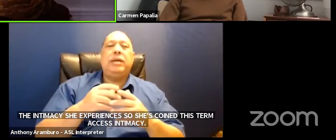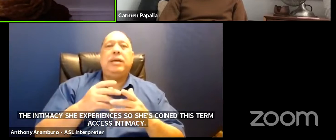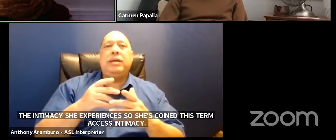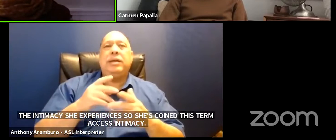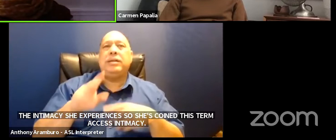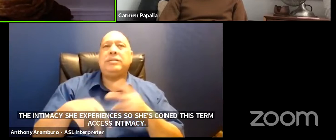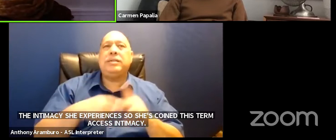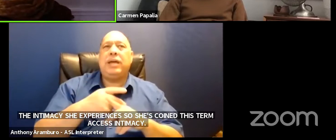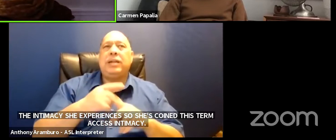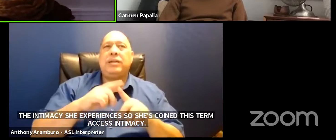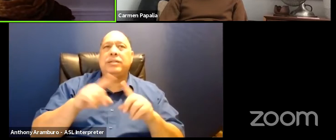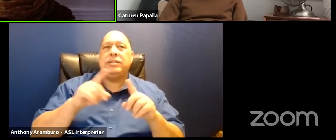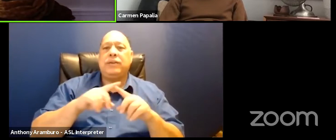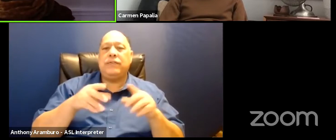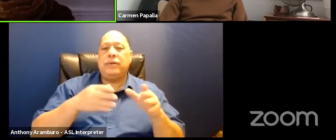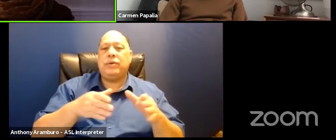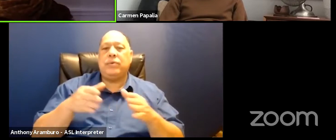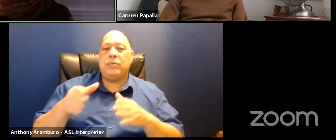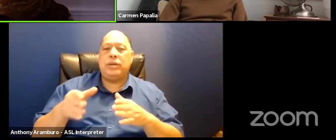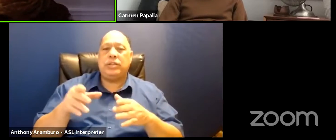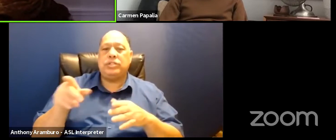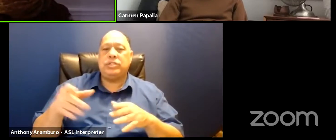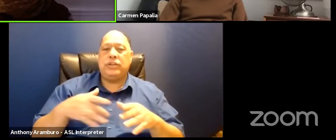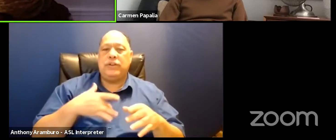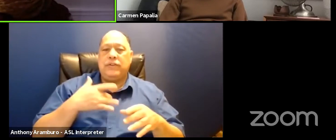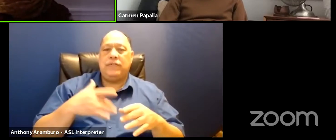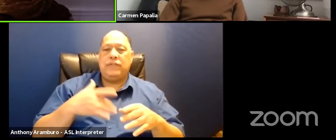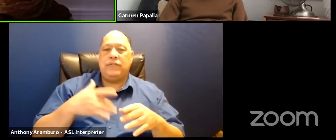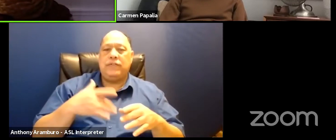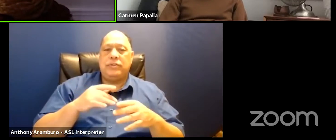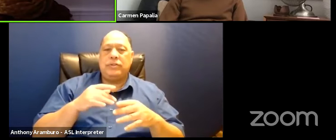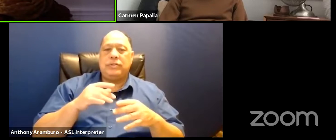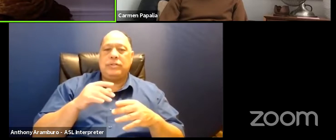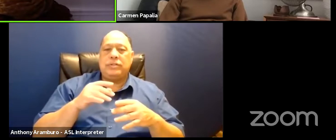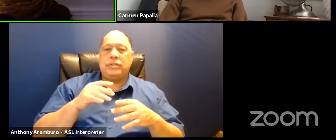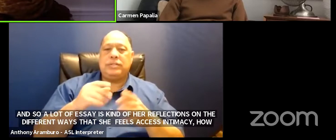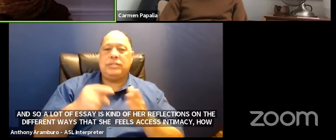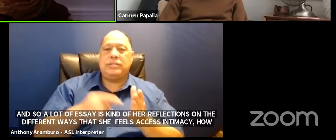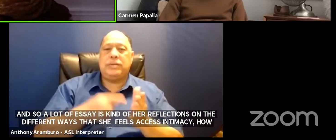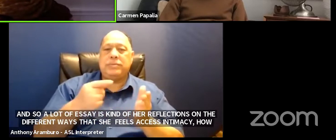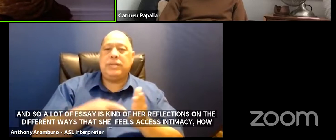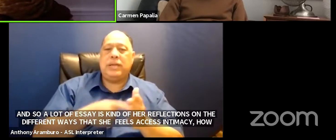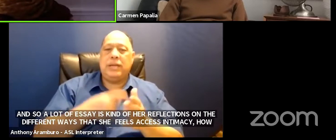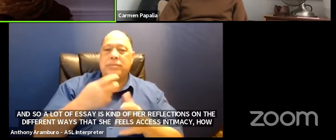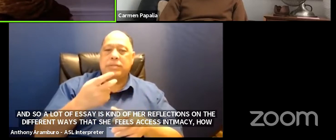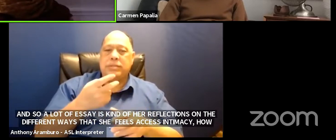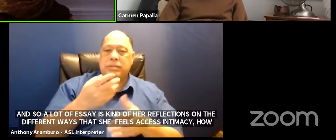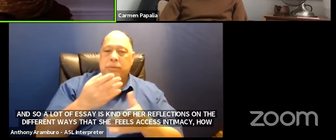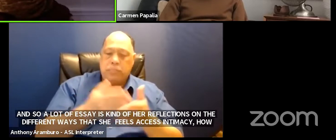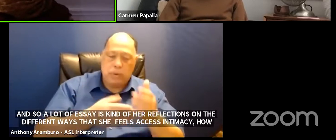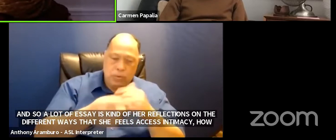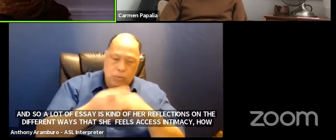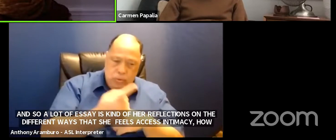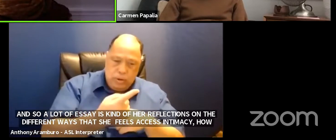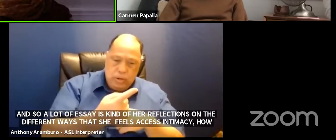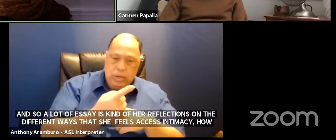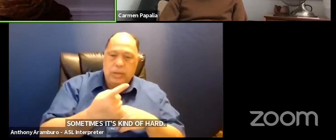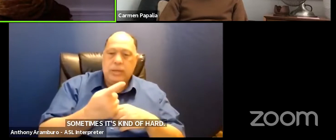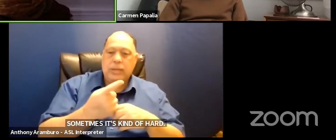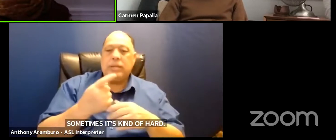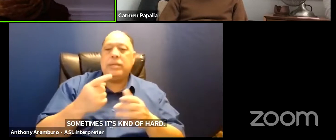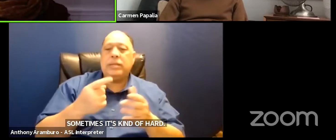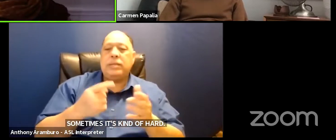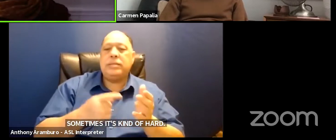that she feels access intimacy, how sometimes it's kind of hard won, at other times it can kind of magically